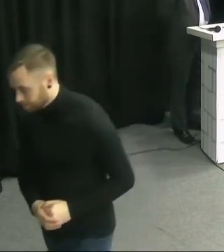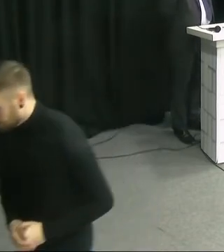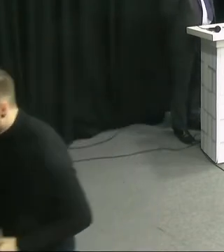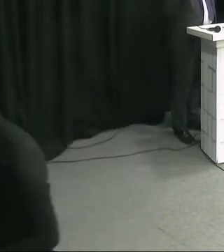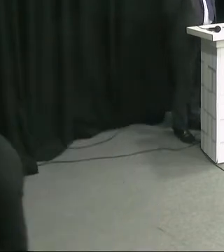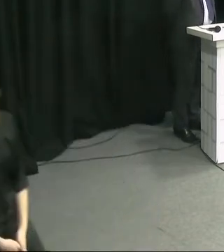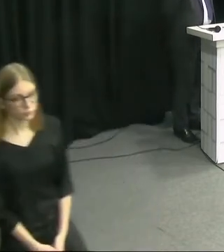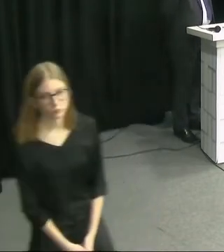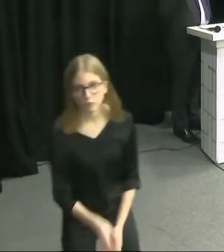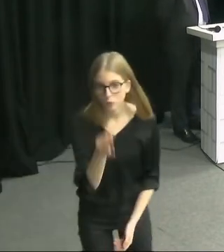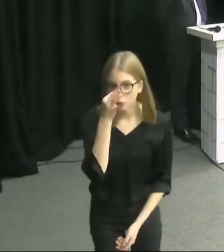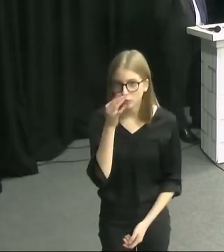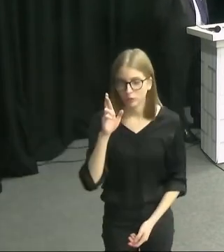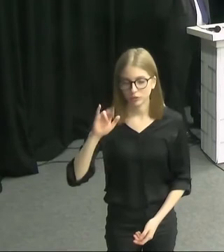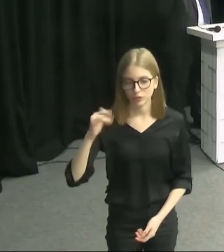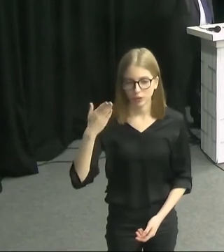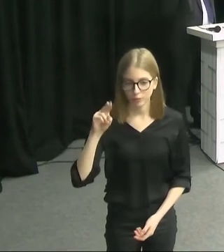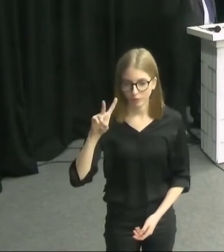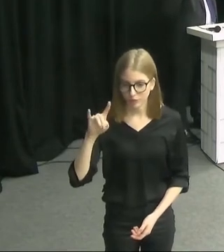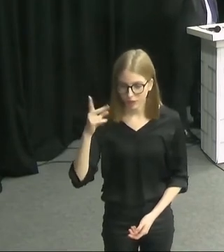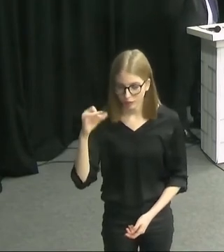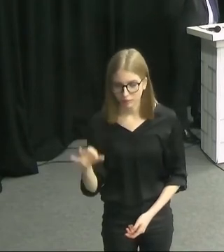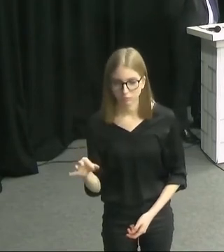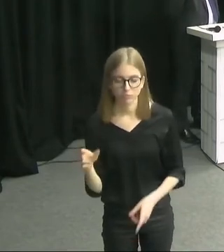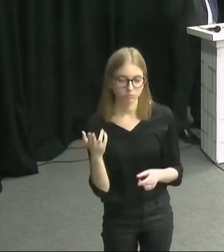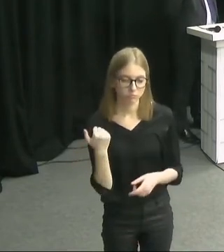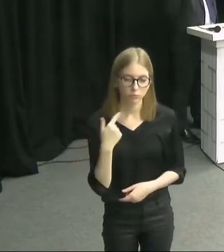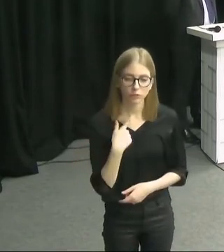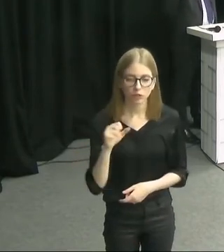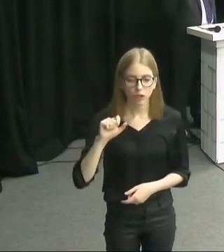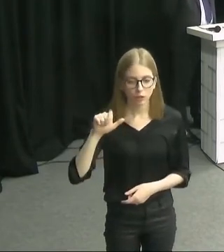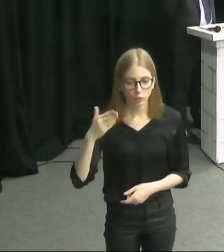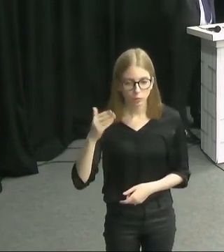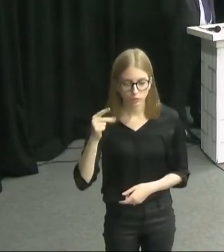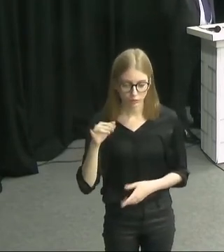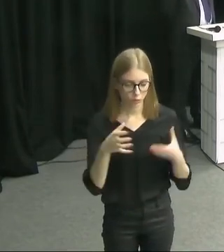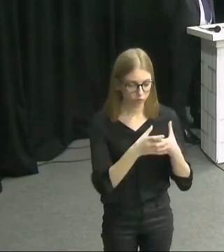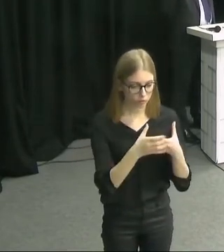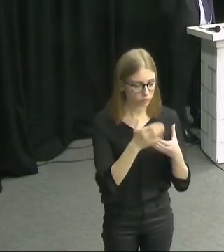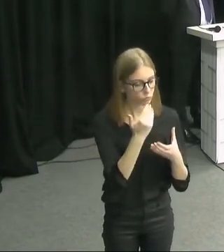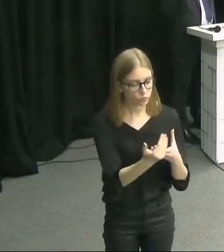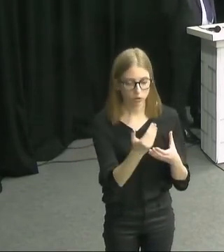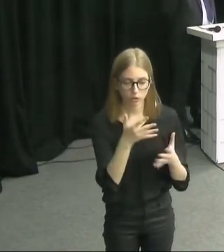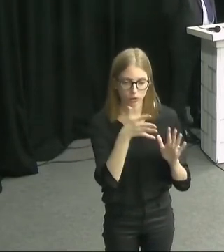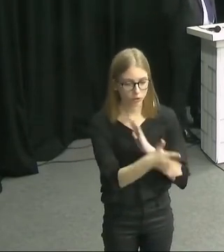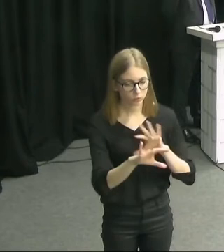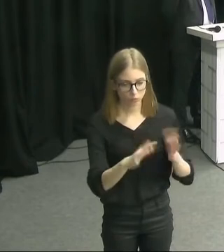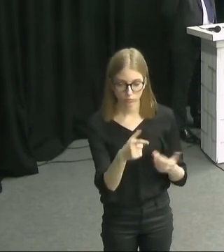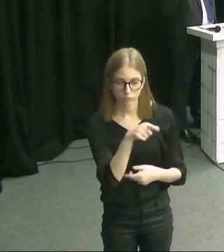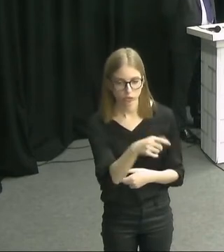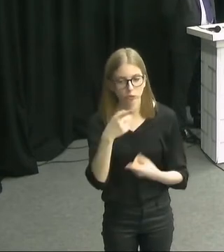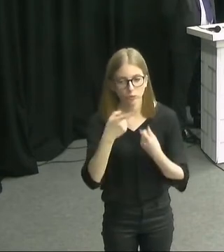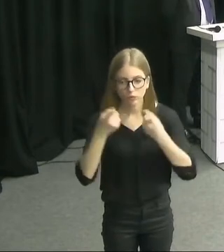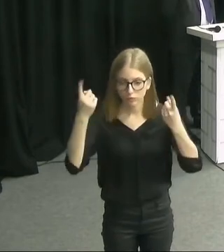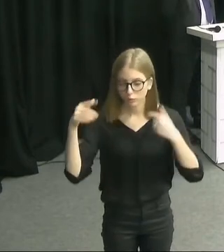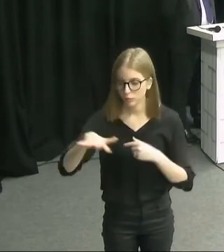question. Alumni are very important. Coming from political philosophy, I would say that this is the second